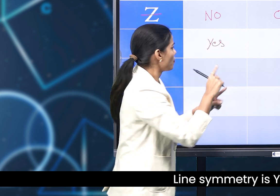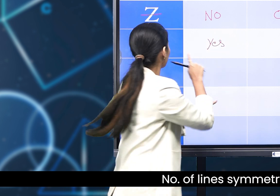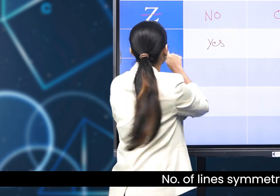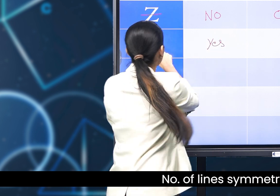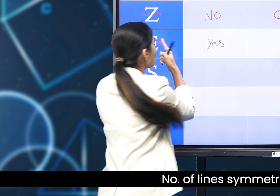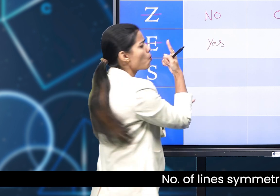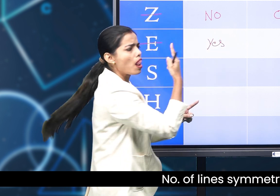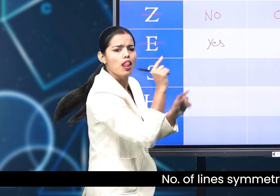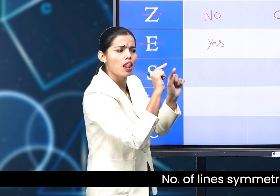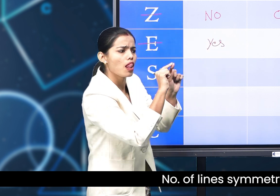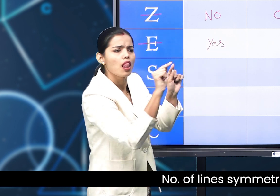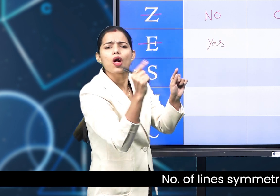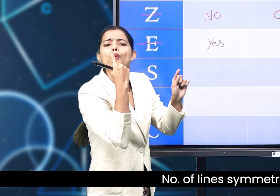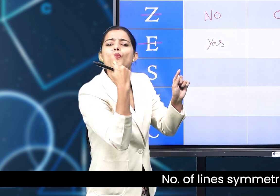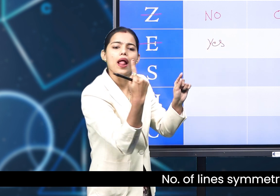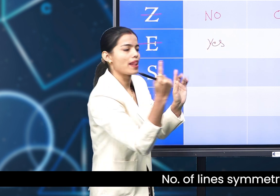number of line symmetry is 1,